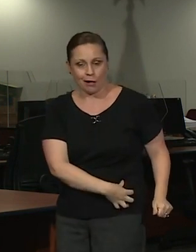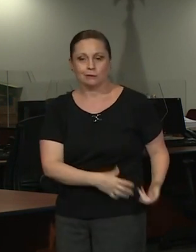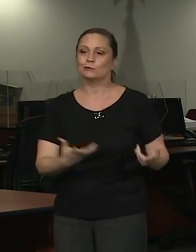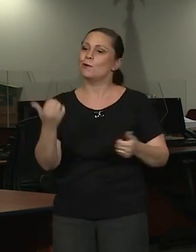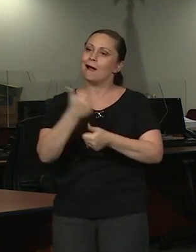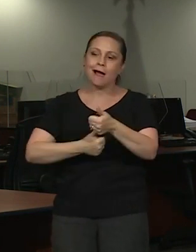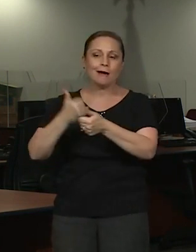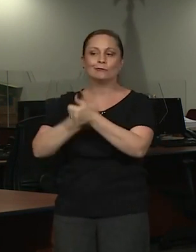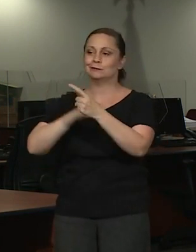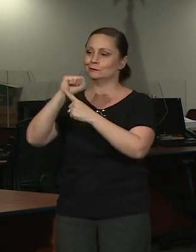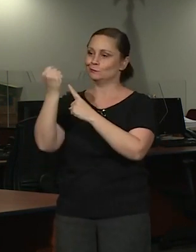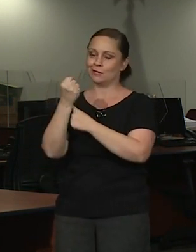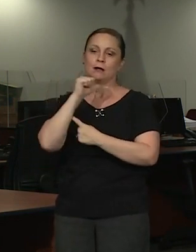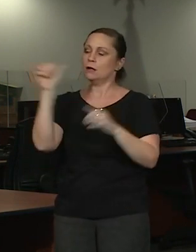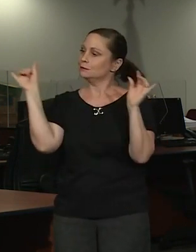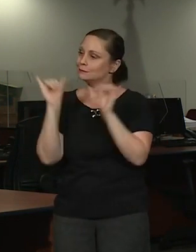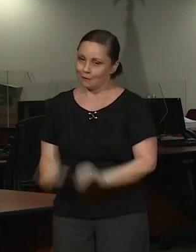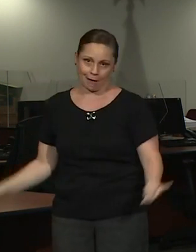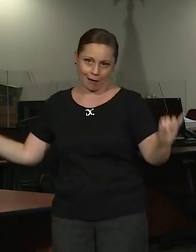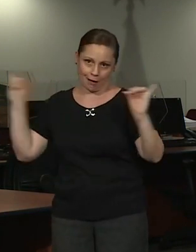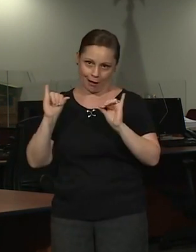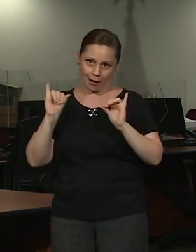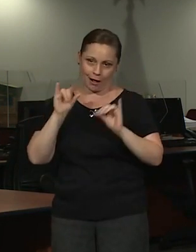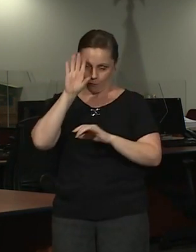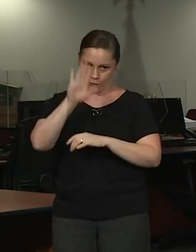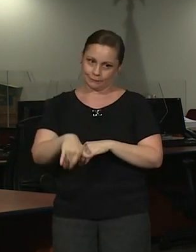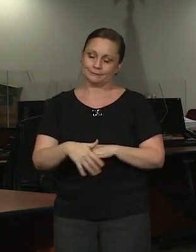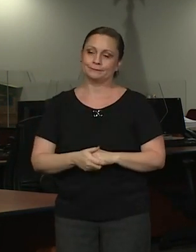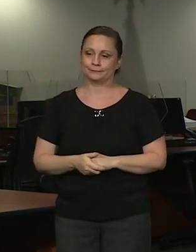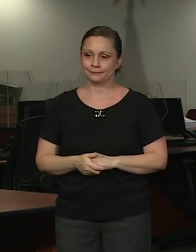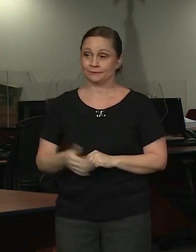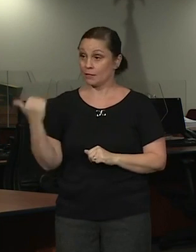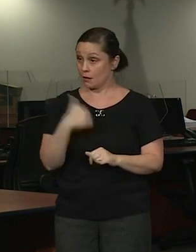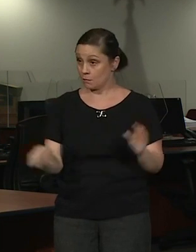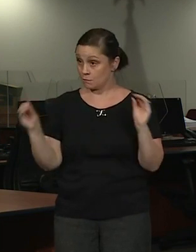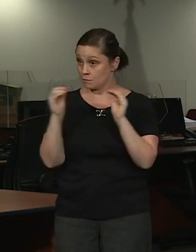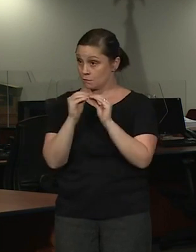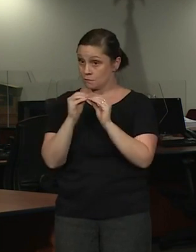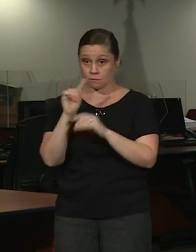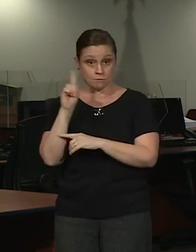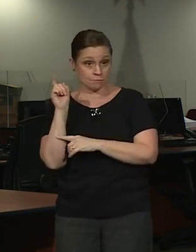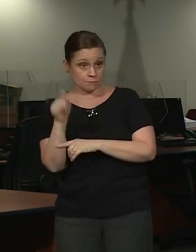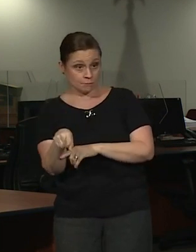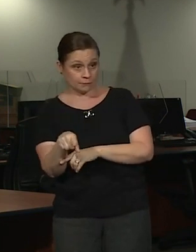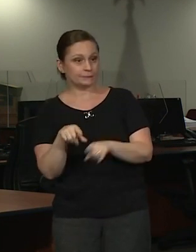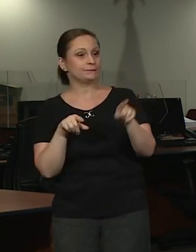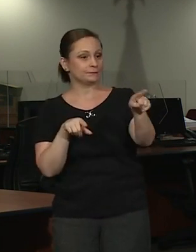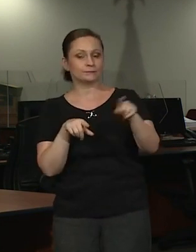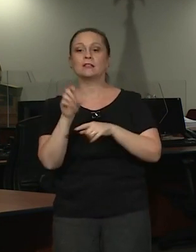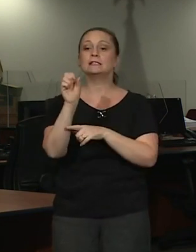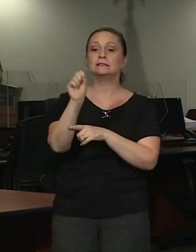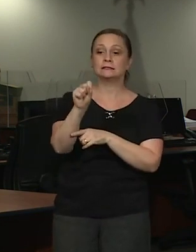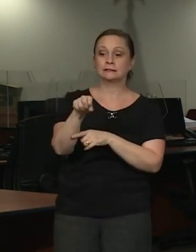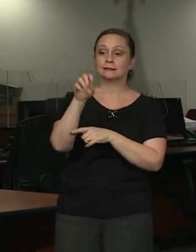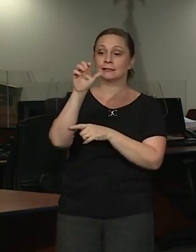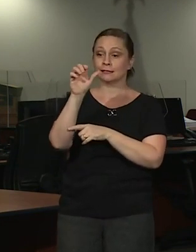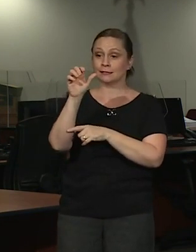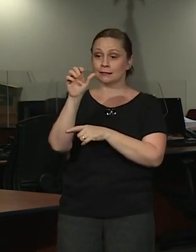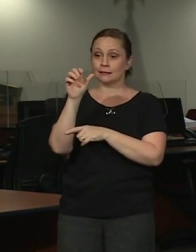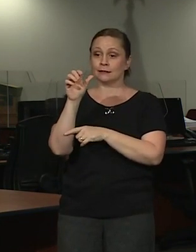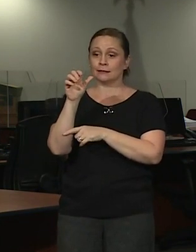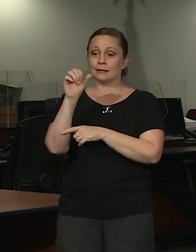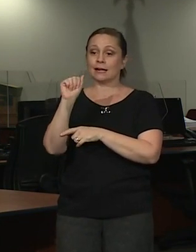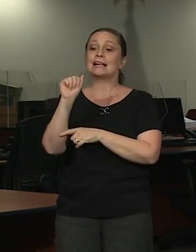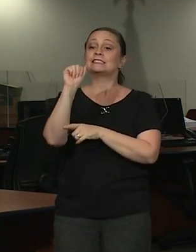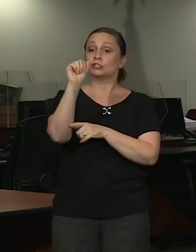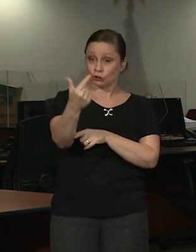situation, as you understand. Are there any further questions? Yes, so as you know, the AG released his opinion